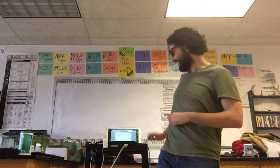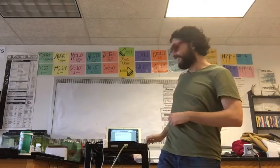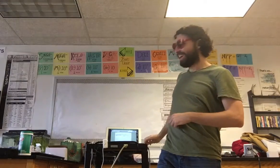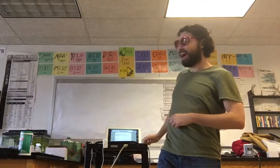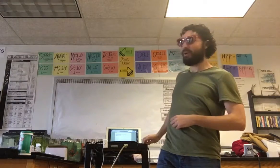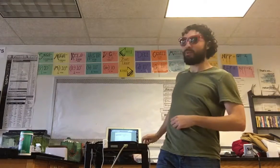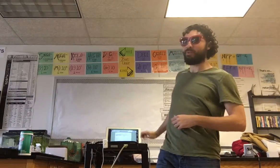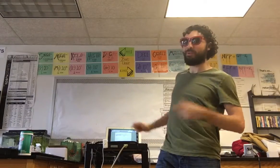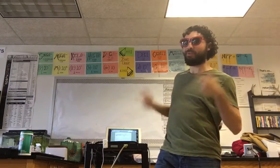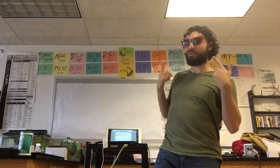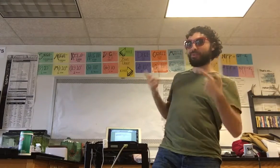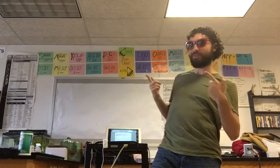Ho!